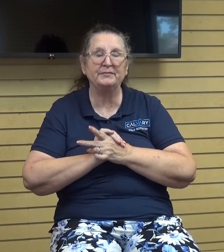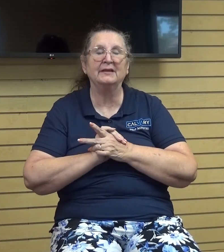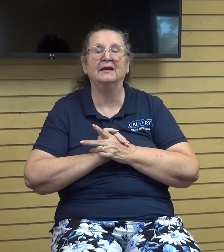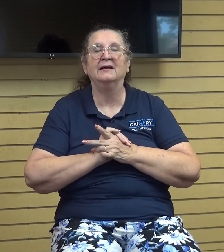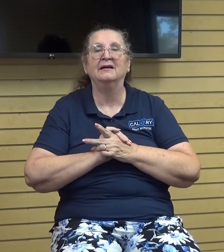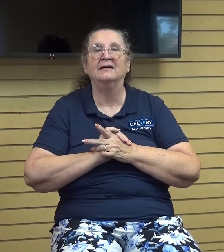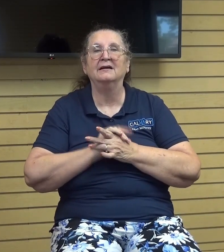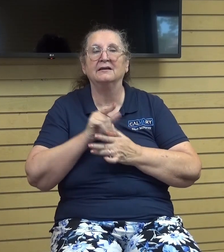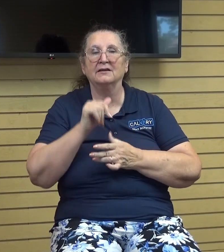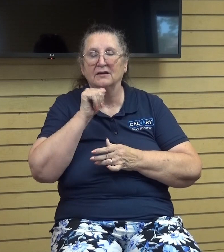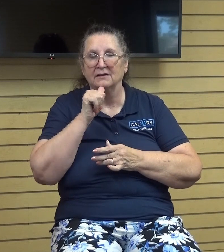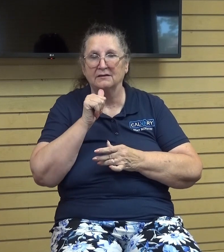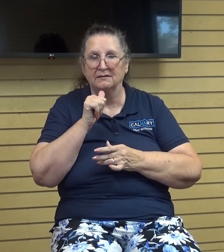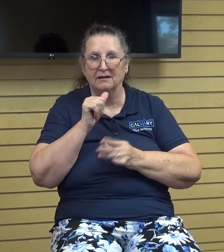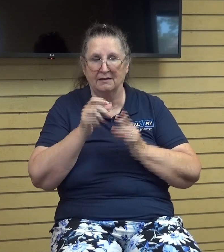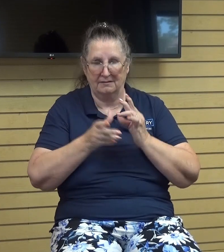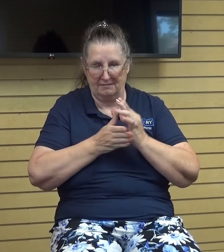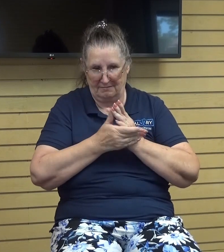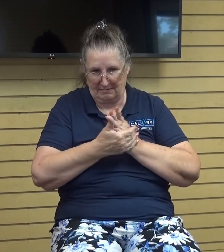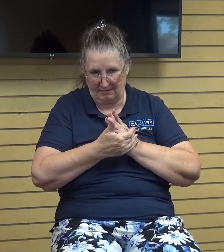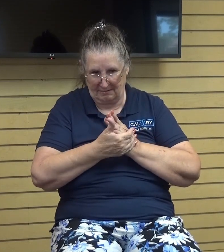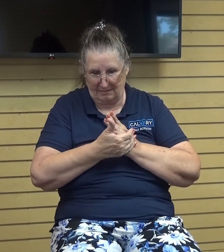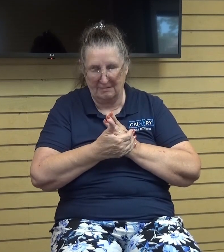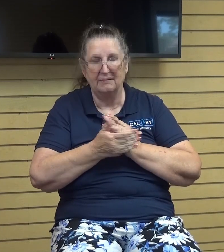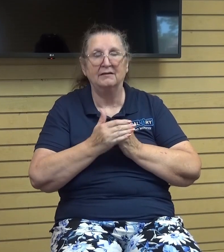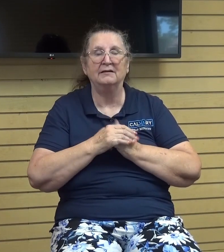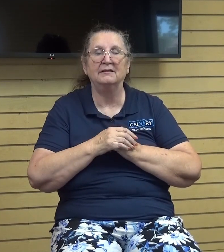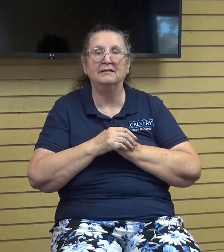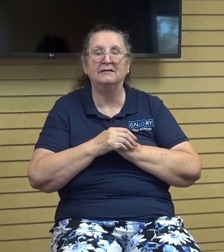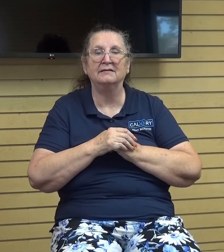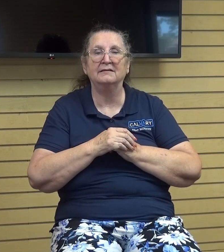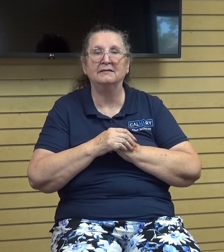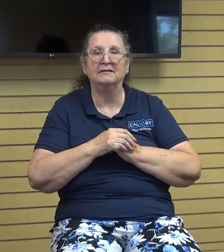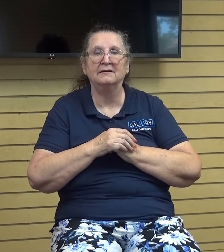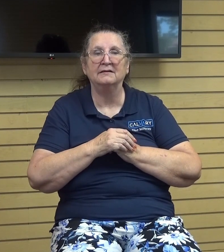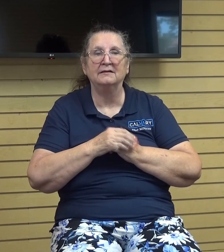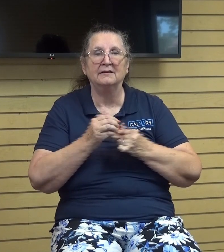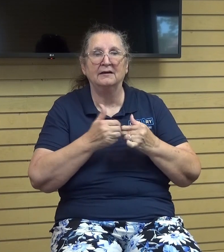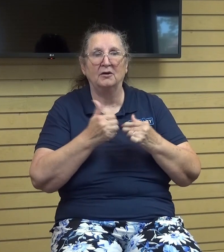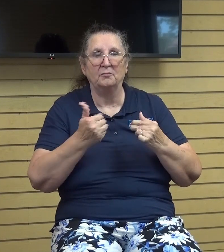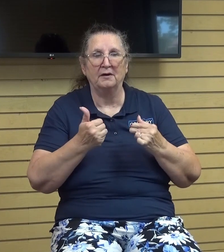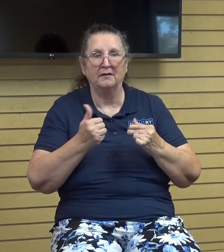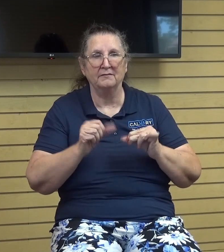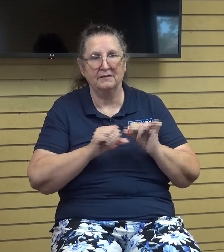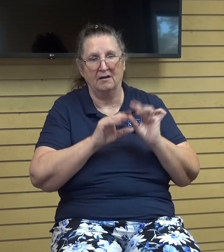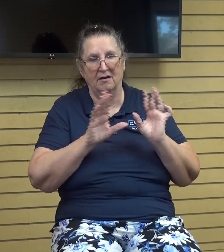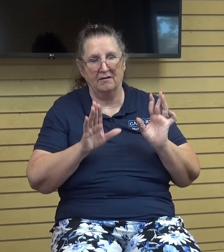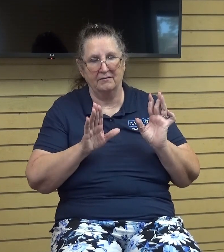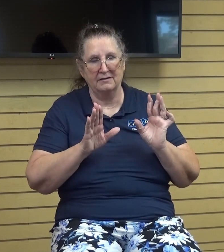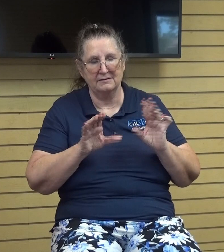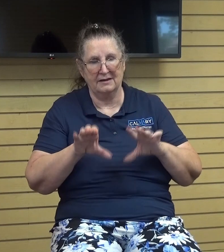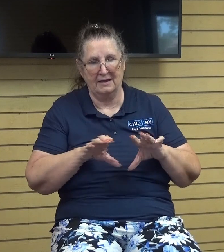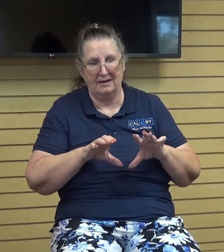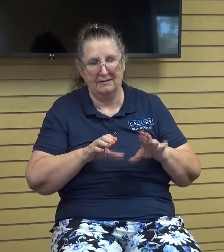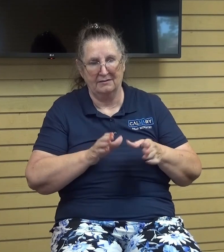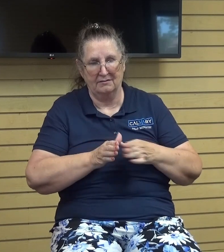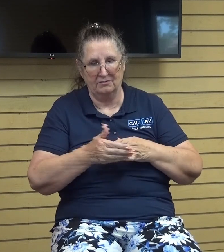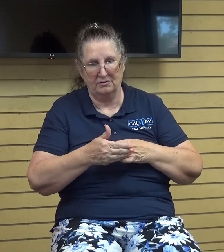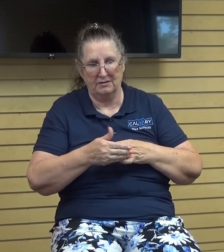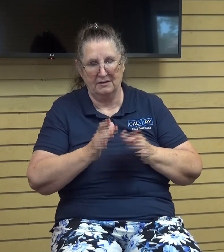You shall not commit adultery, verse 14. Apart from the obvious act of adultery, Jesus tells us that if we look upon a